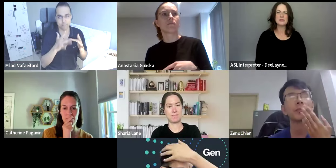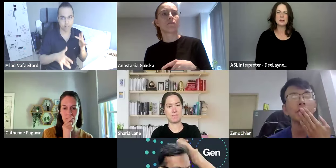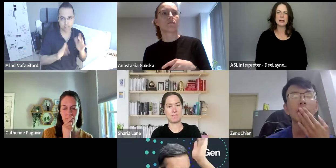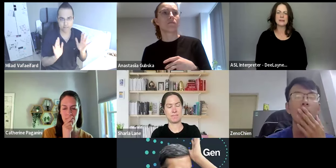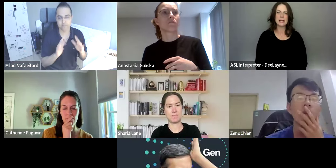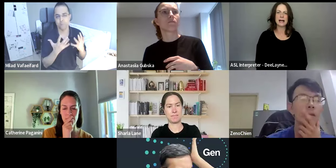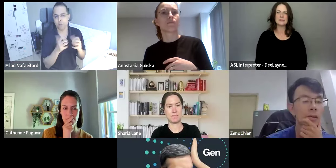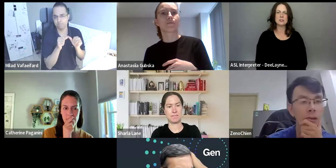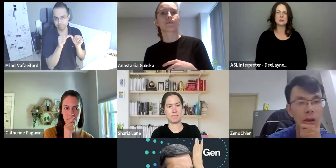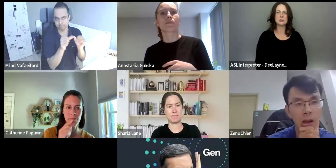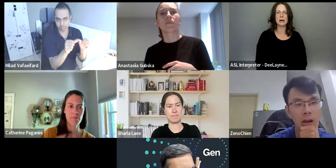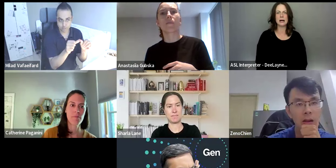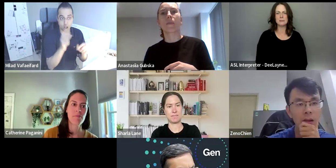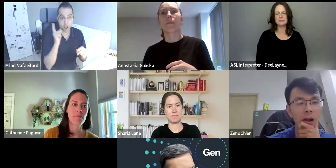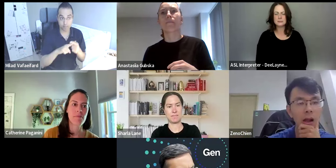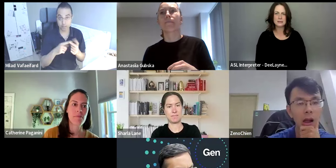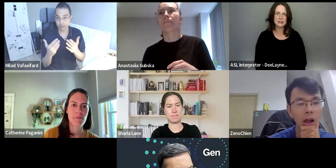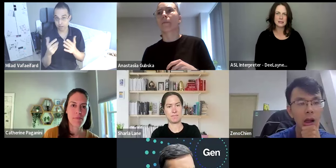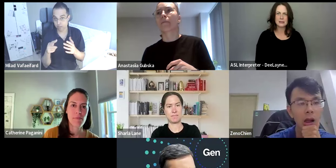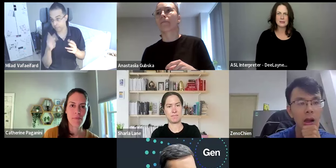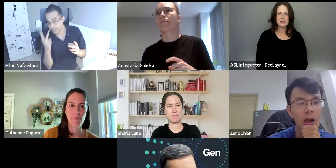though, to feel like they have to,